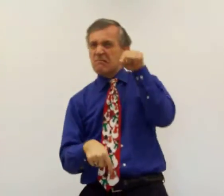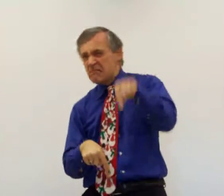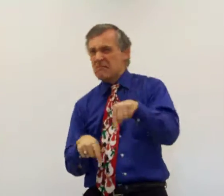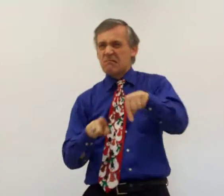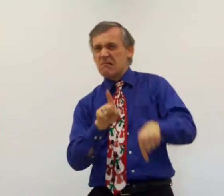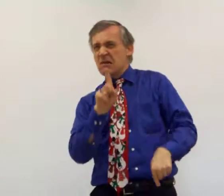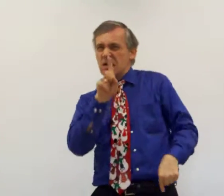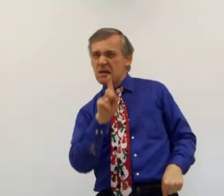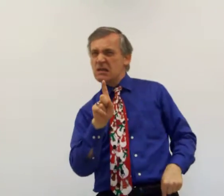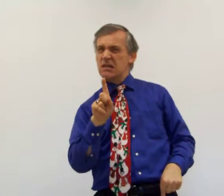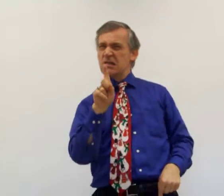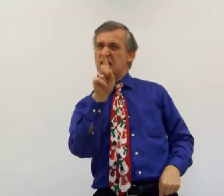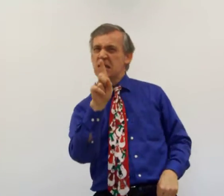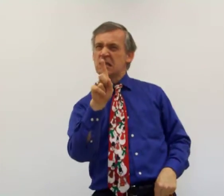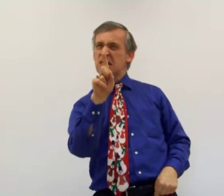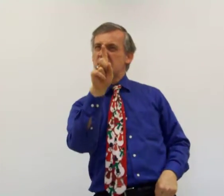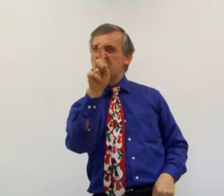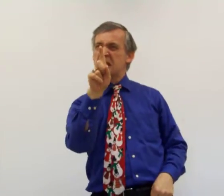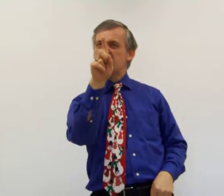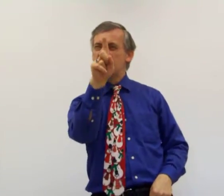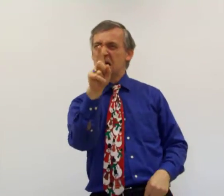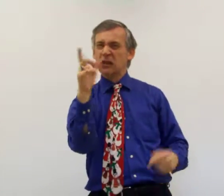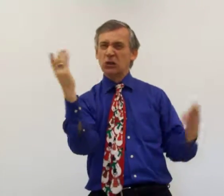It was dark and misty,